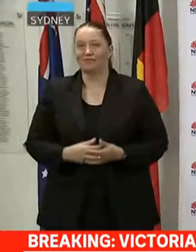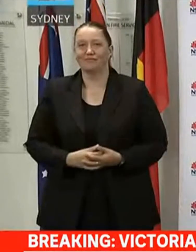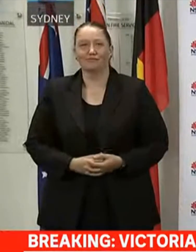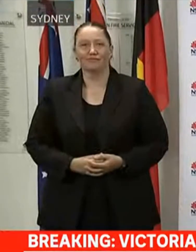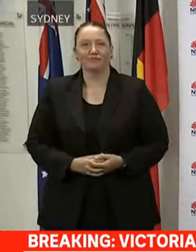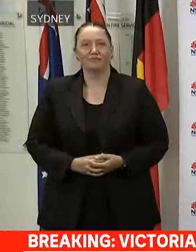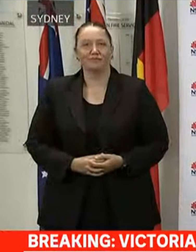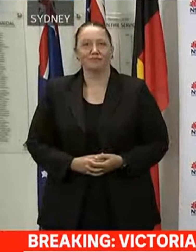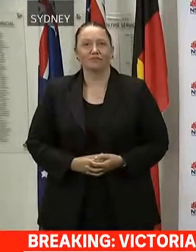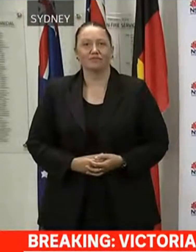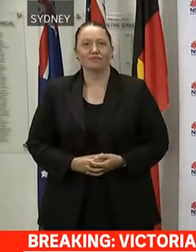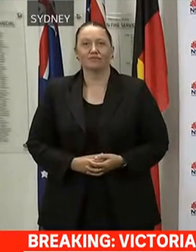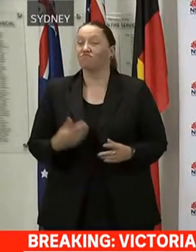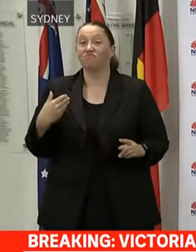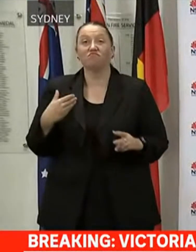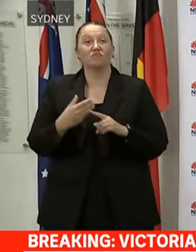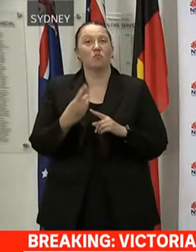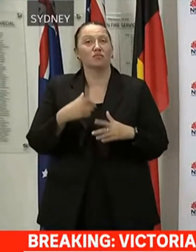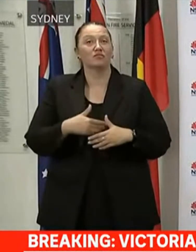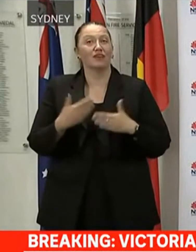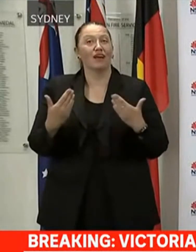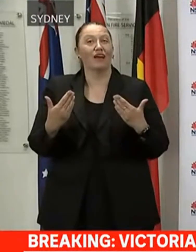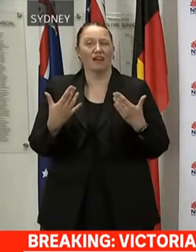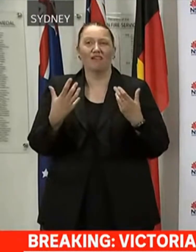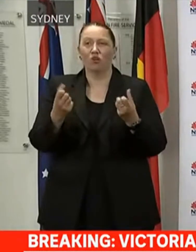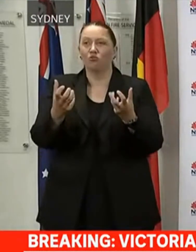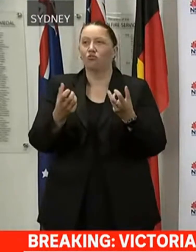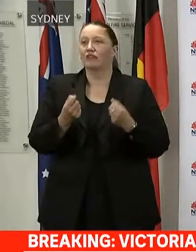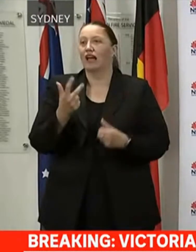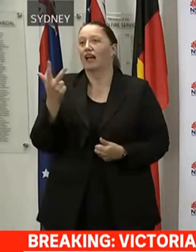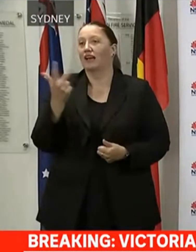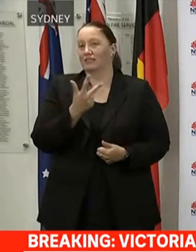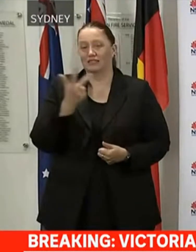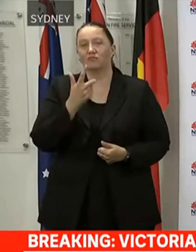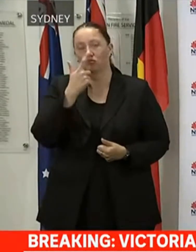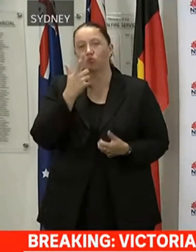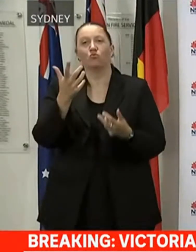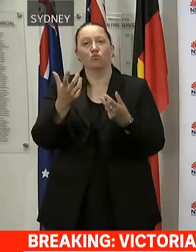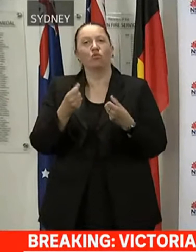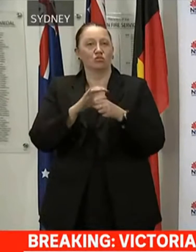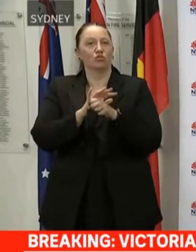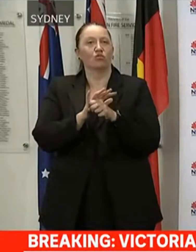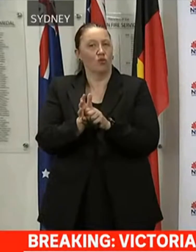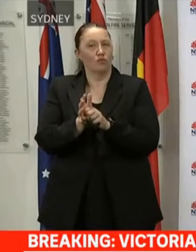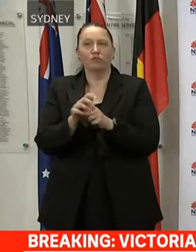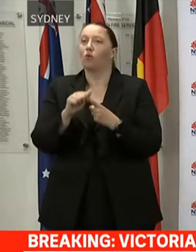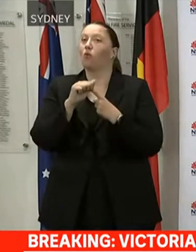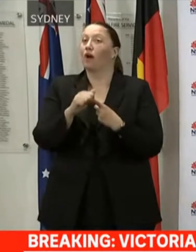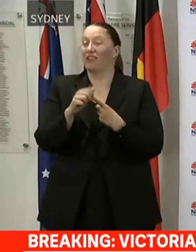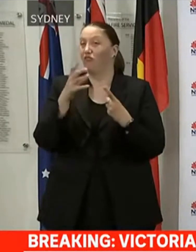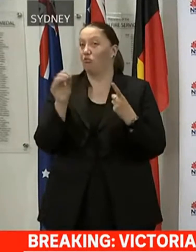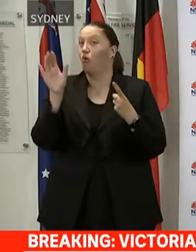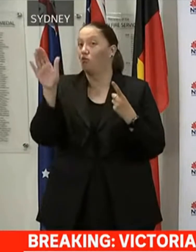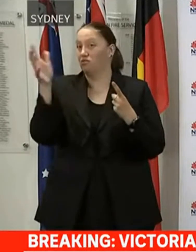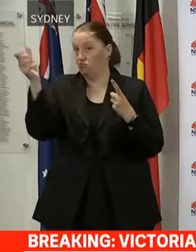everybody. In New South Wales overnight, we had 18 cases, one of whom was overseas acquired, two of whom were from